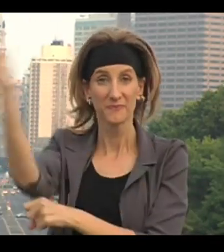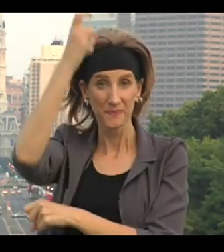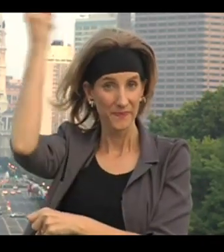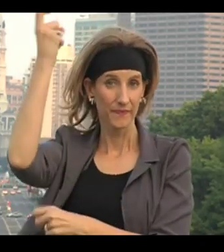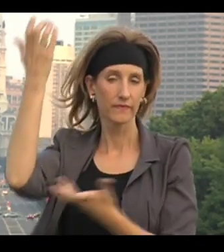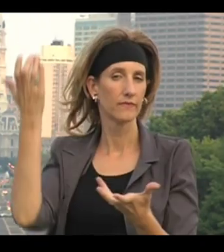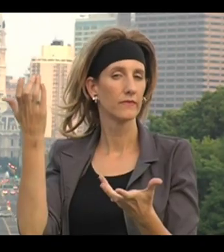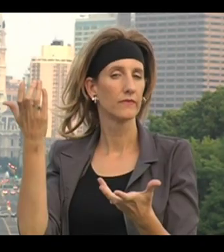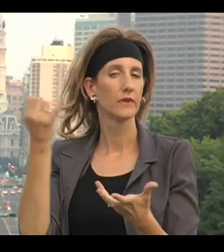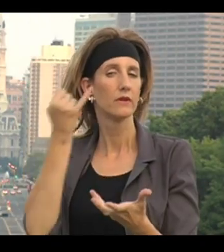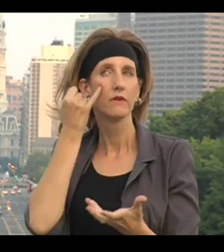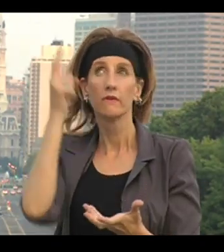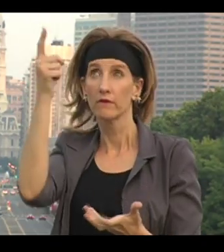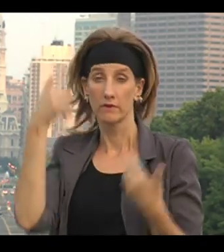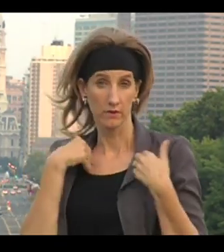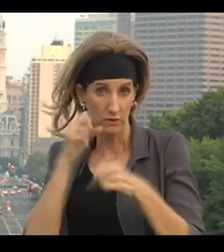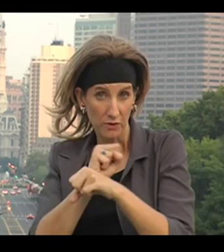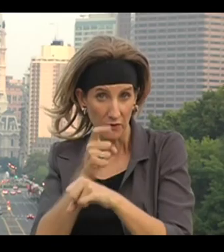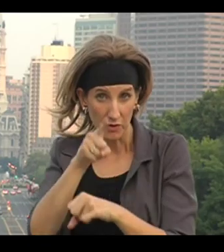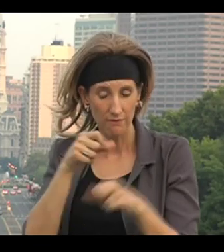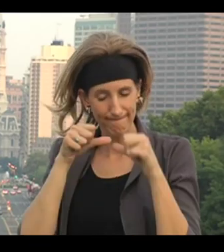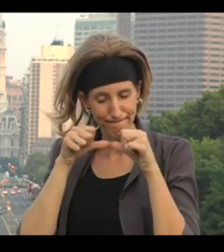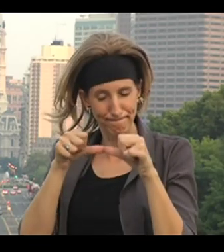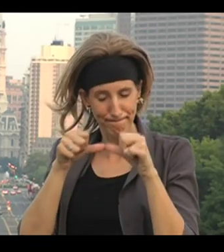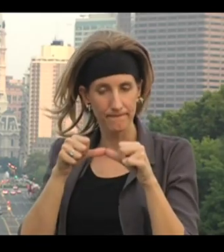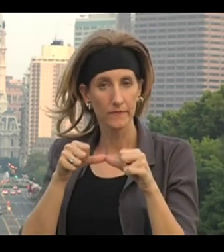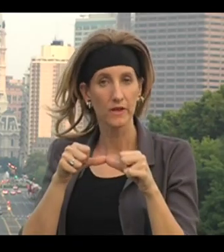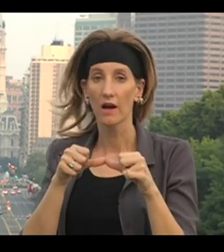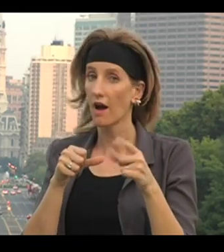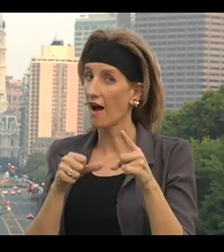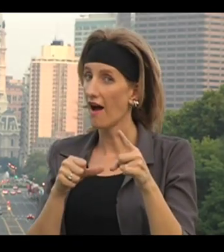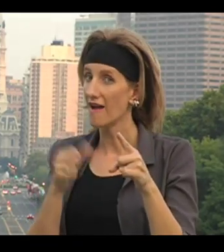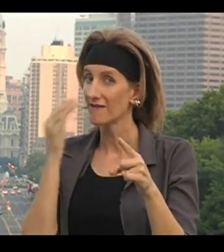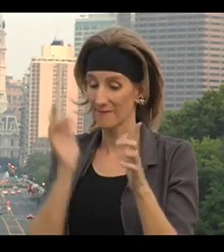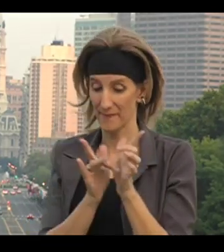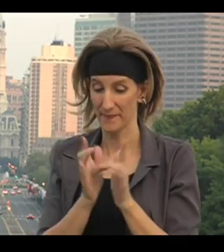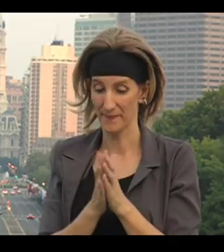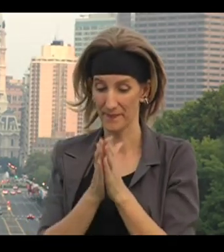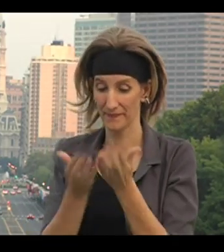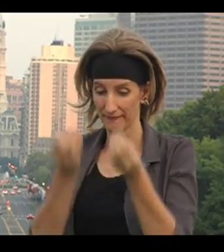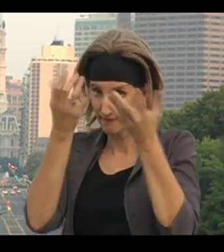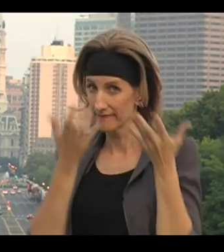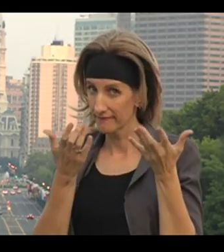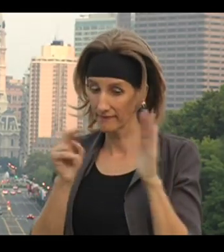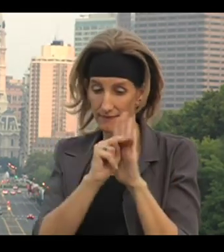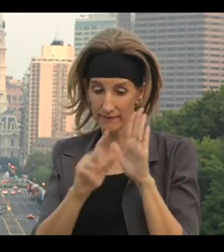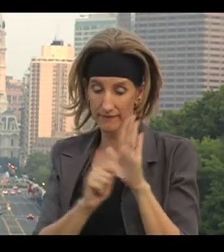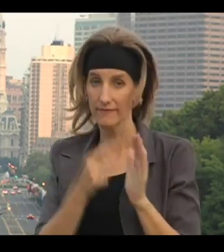be able to win. If God has a job for you, just keep at it. Ah, the Bible tells us in the New